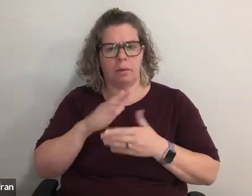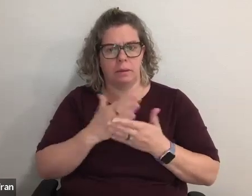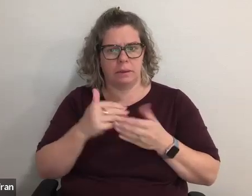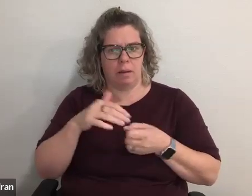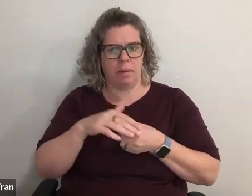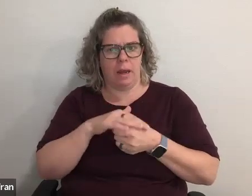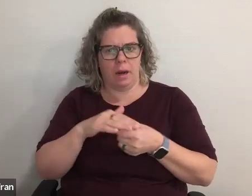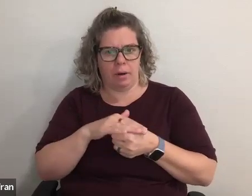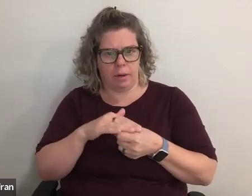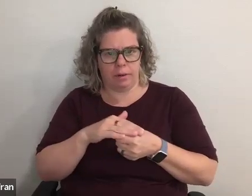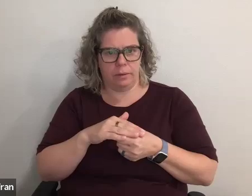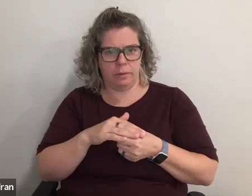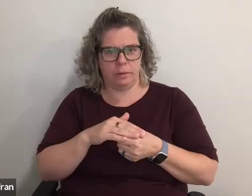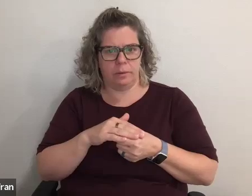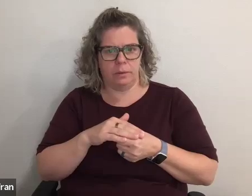places that are